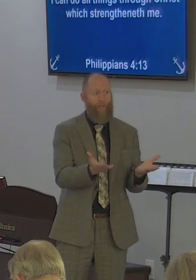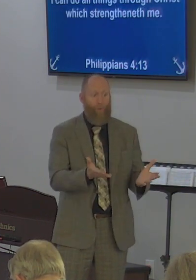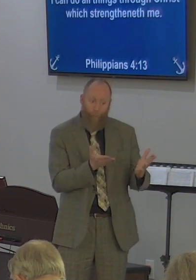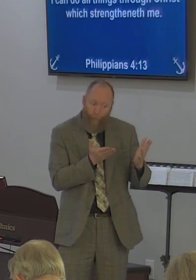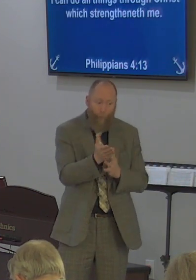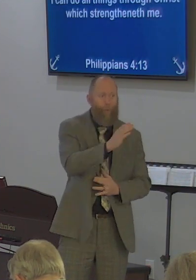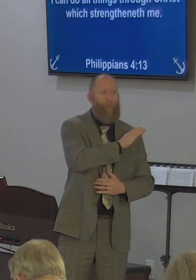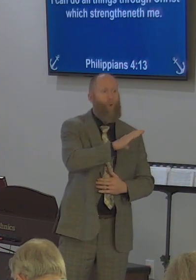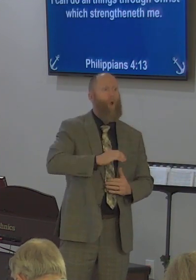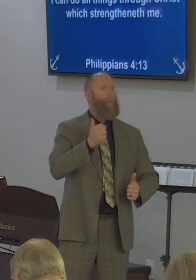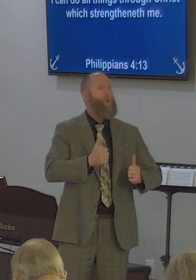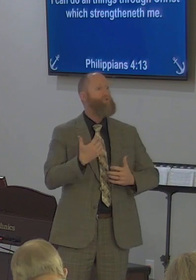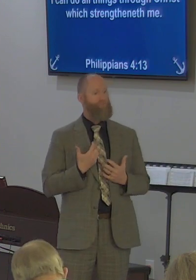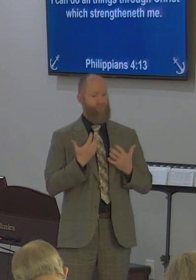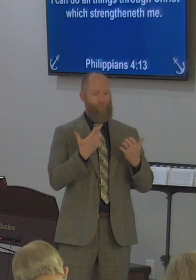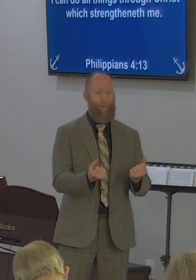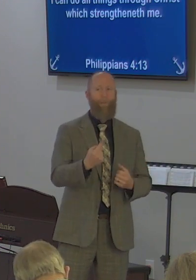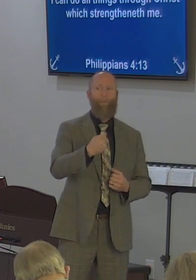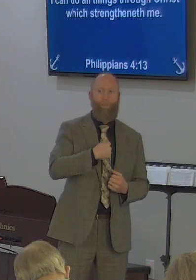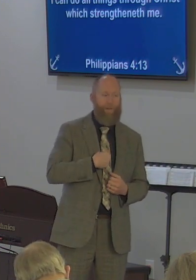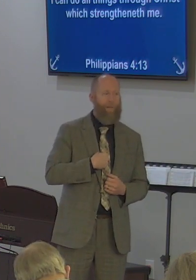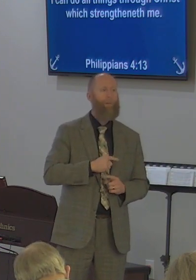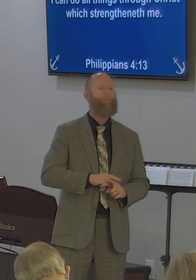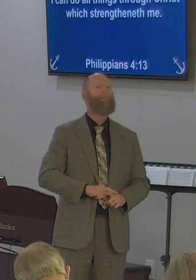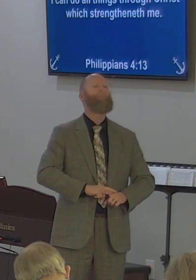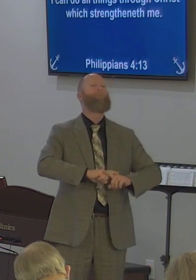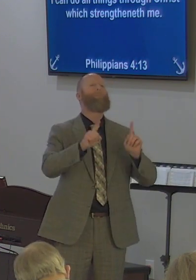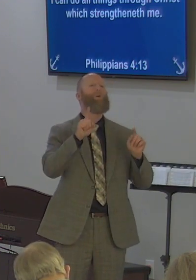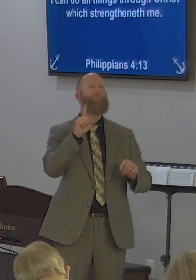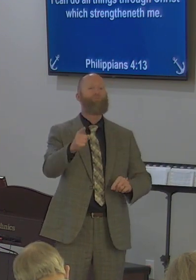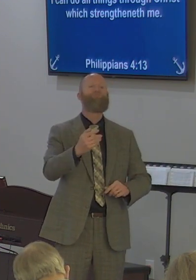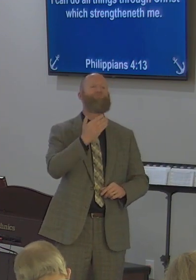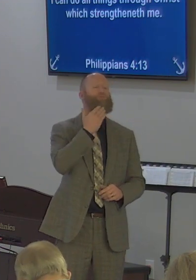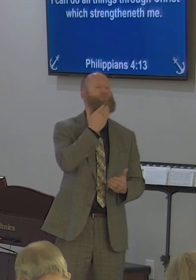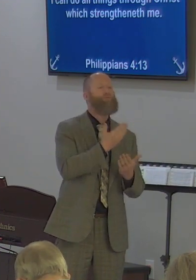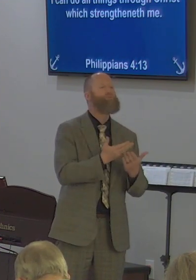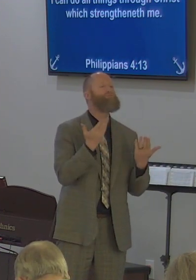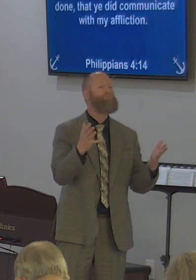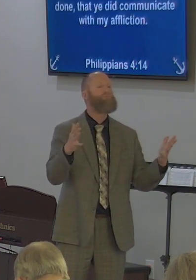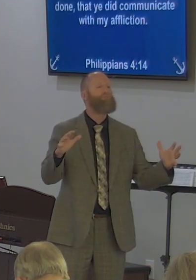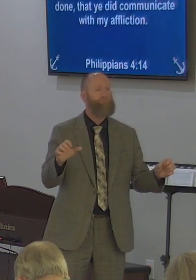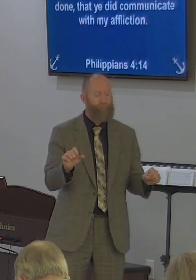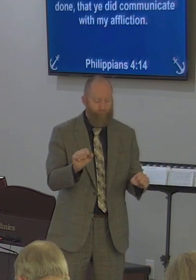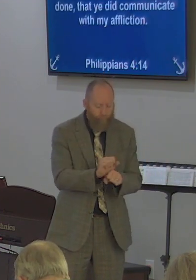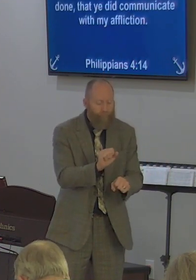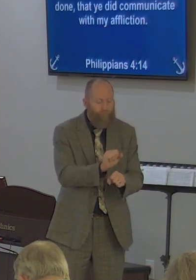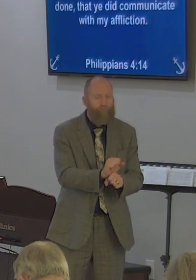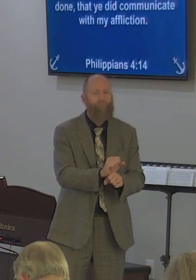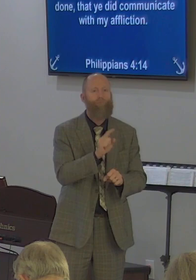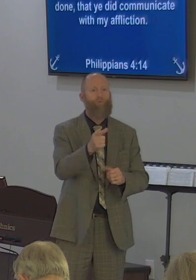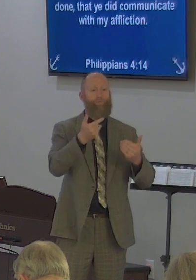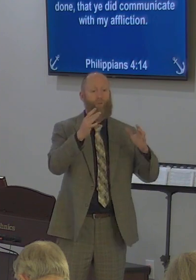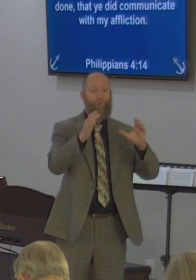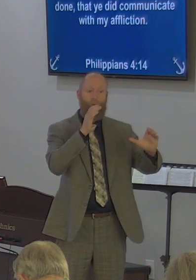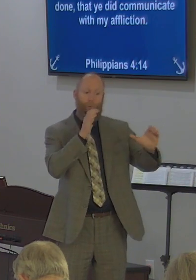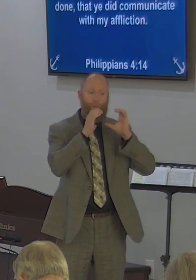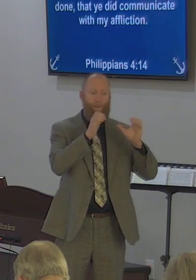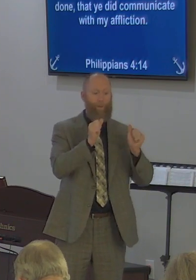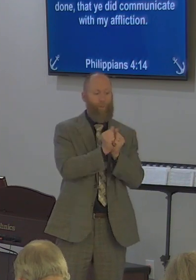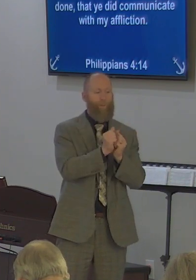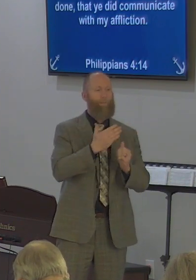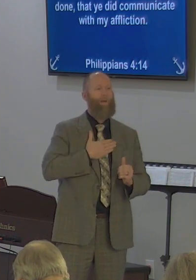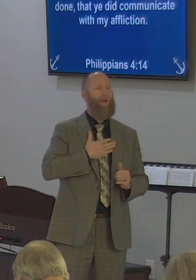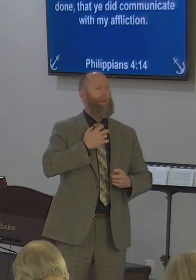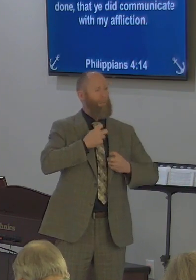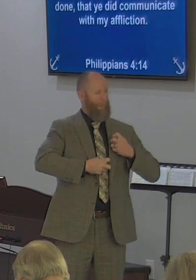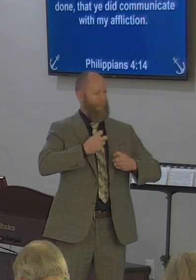me. Notwithstanding, ye have well done that ye did communicate with my affliction.